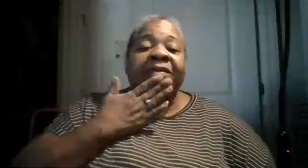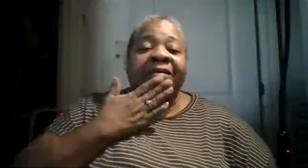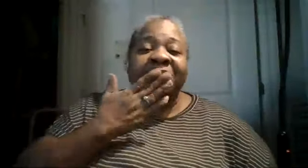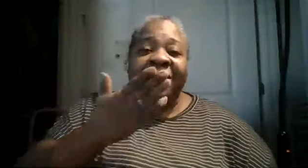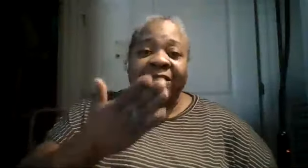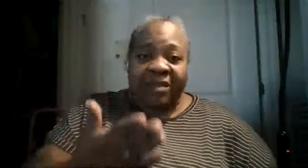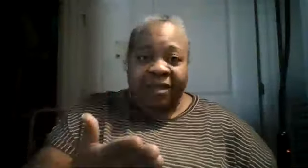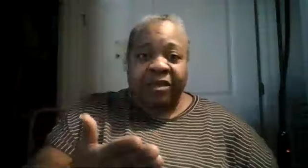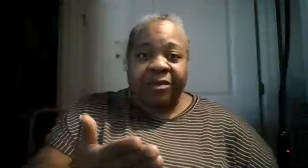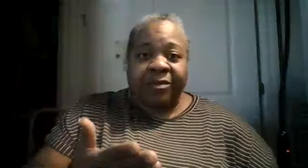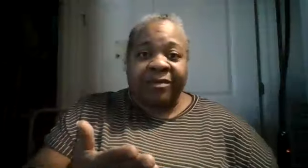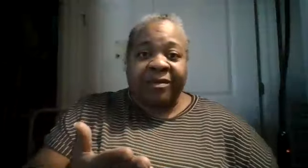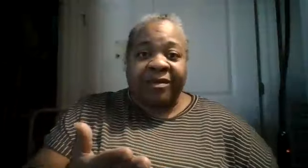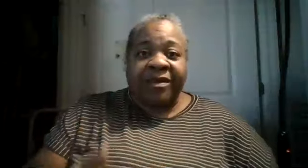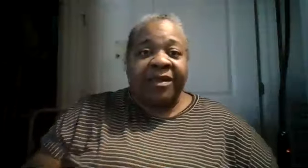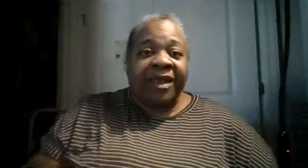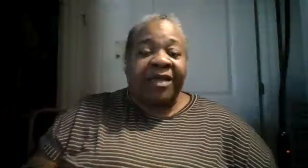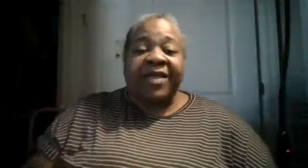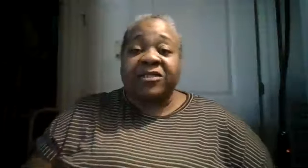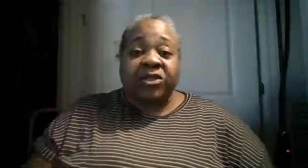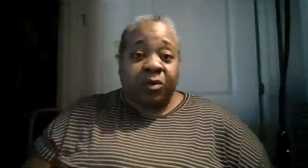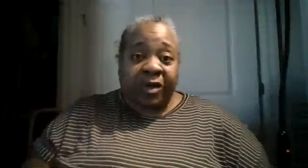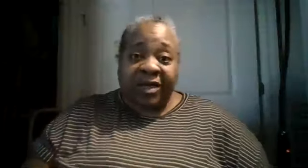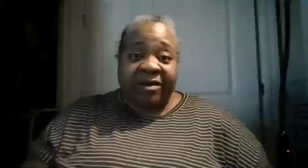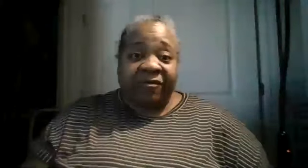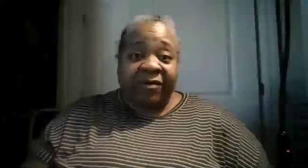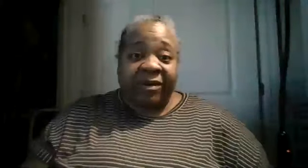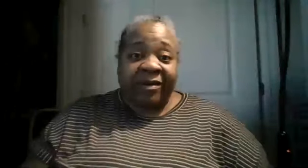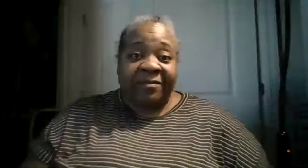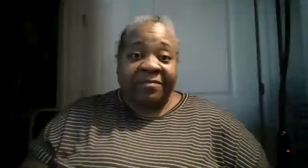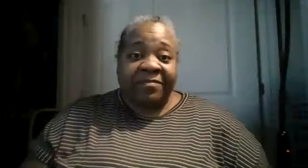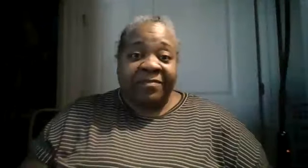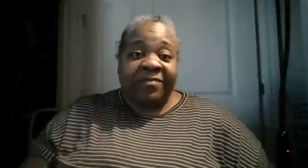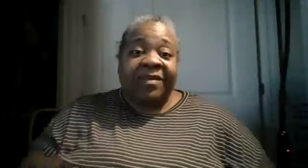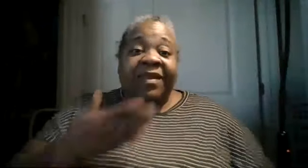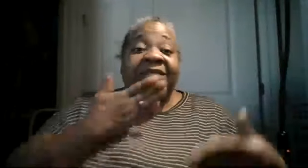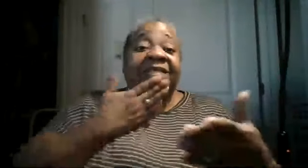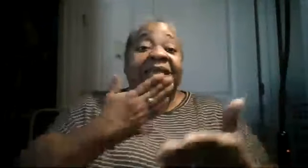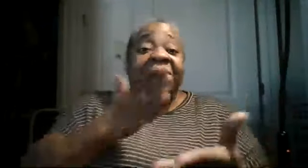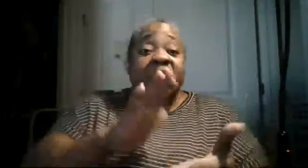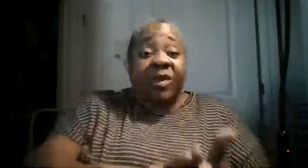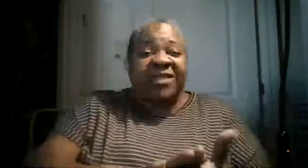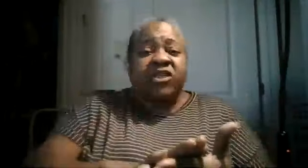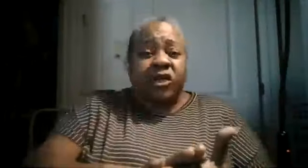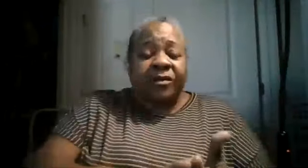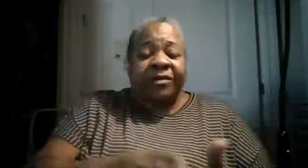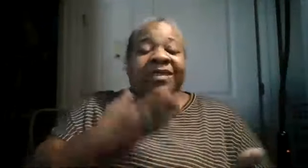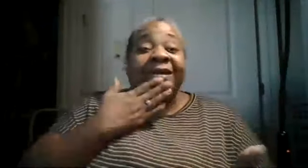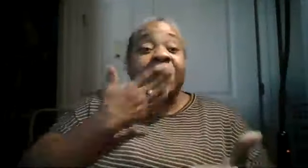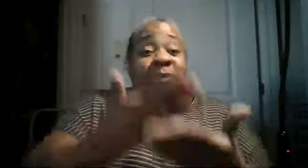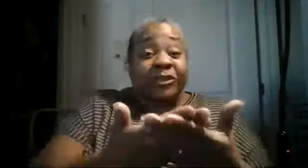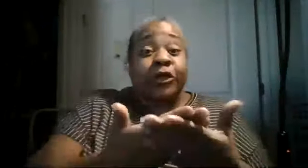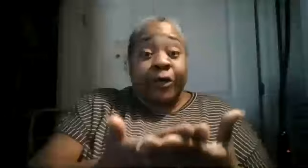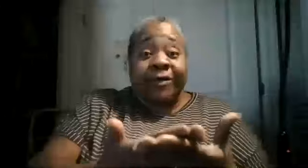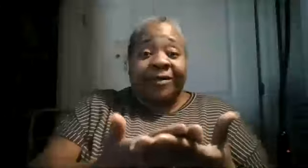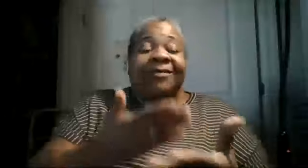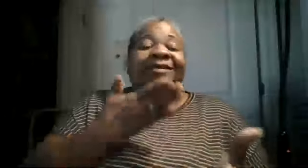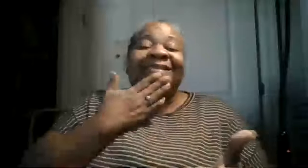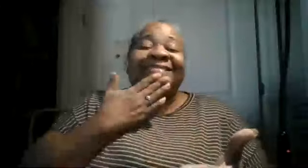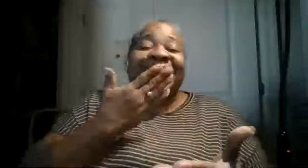I'm saying thank you. And that's totally different. Thank you is good. Thank you is good. Thank